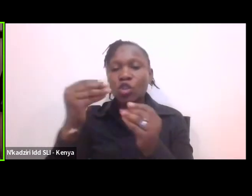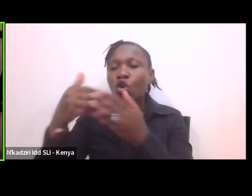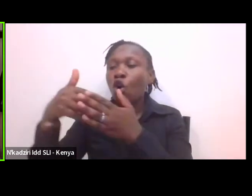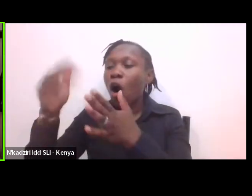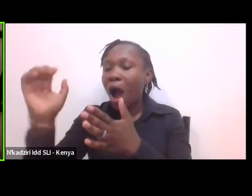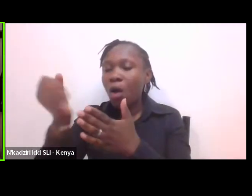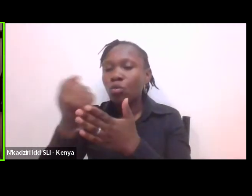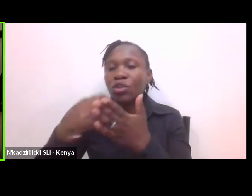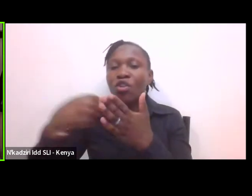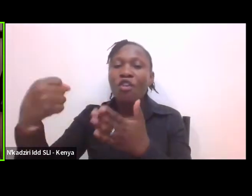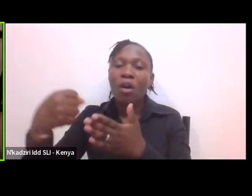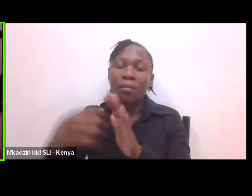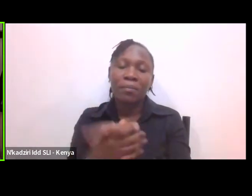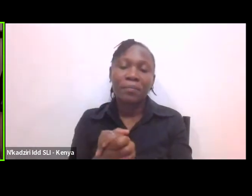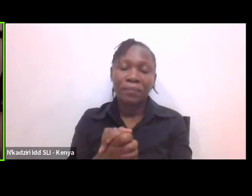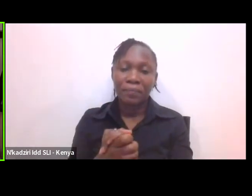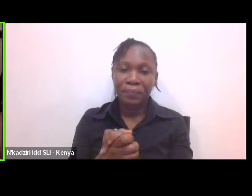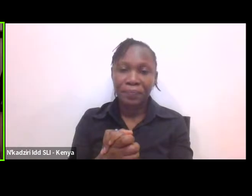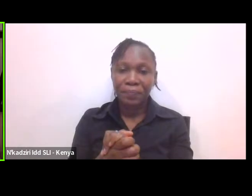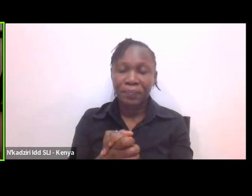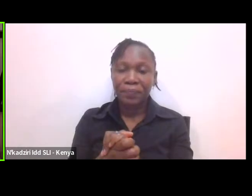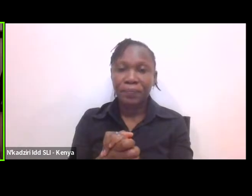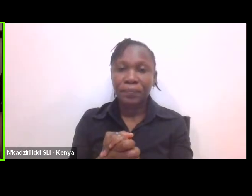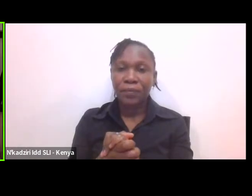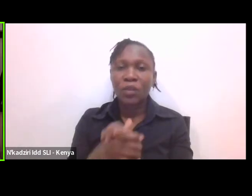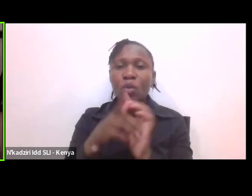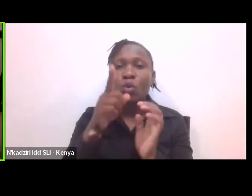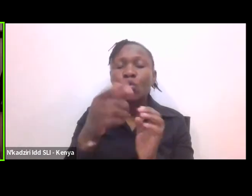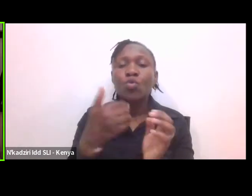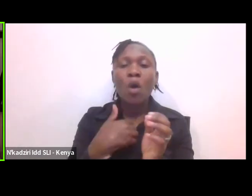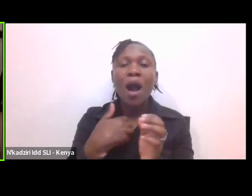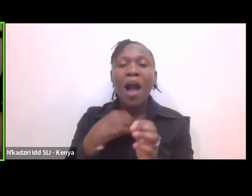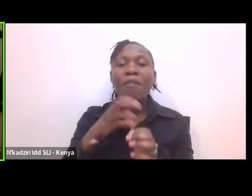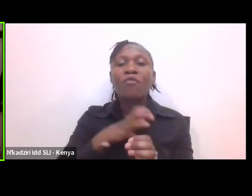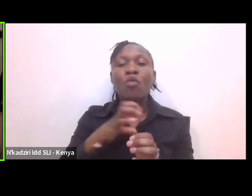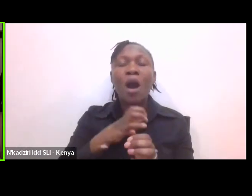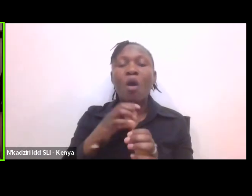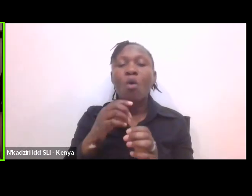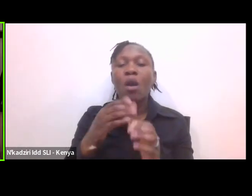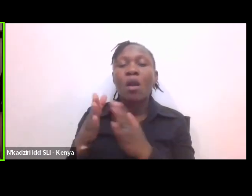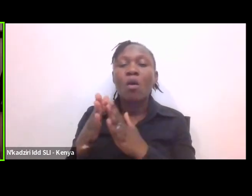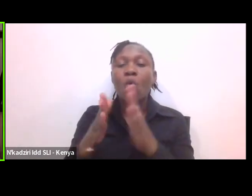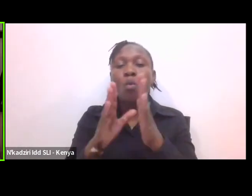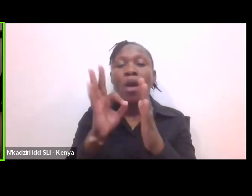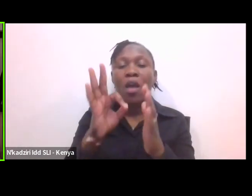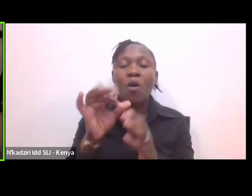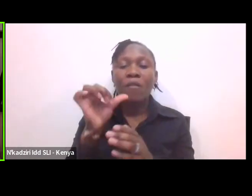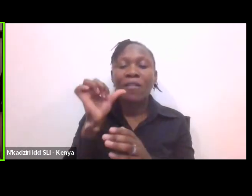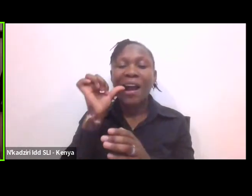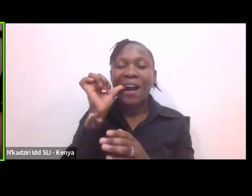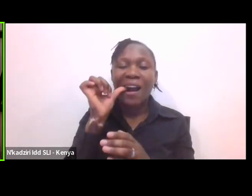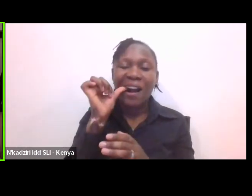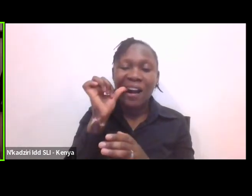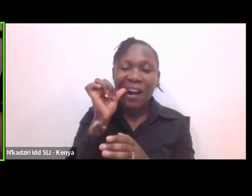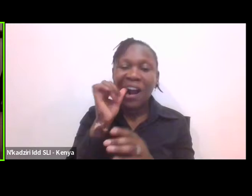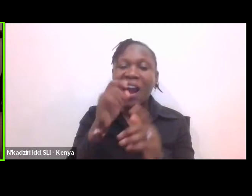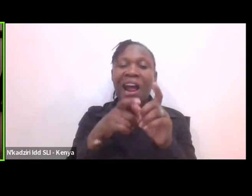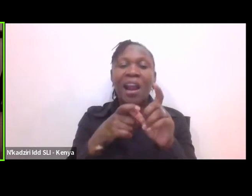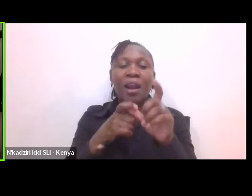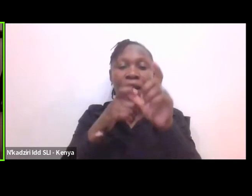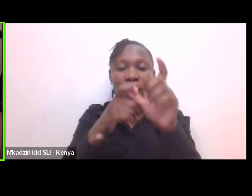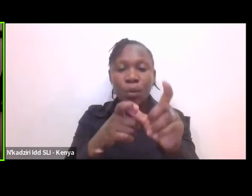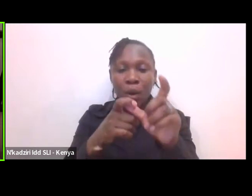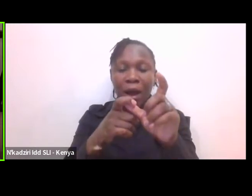outdoors. And you'll all have your own versions of the UK's Duke of Edinburgh Awards scheme, the Combined Cadet